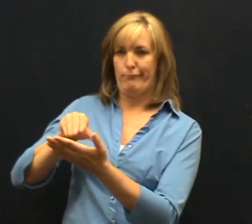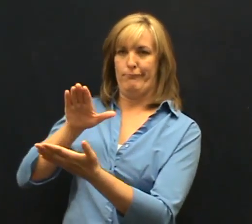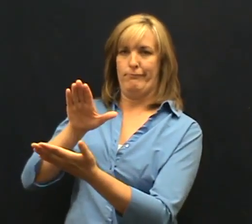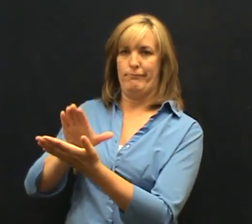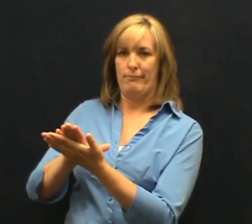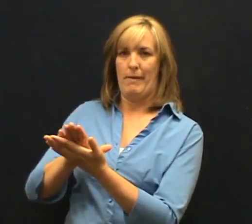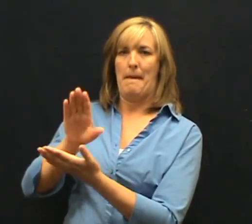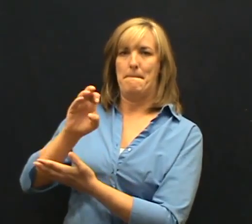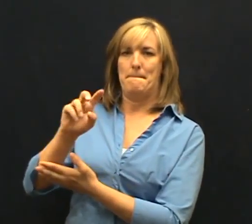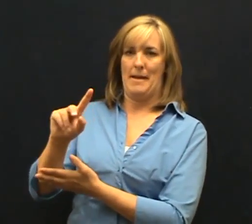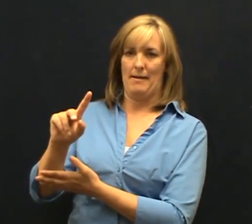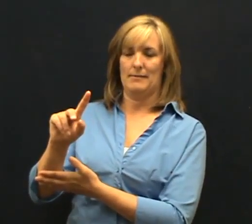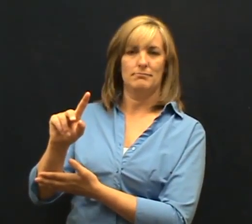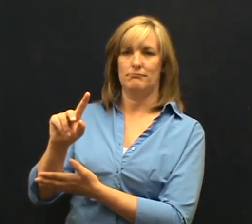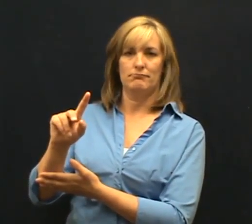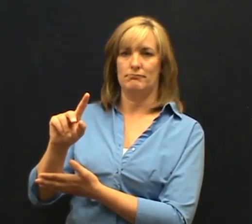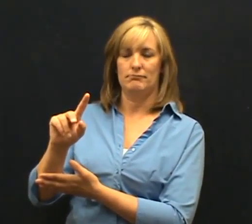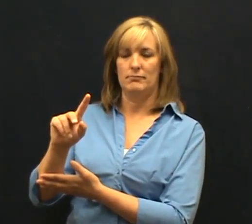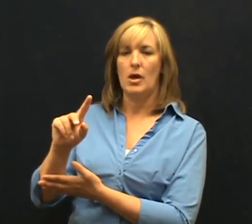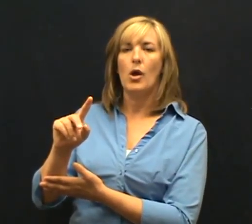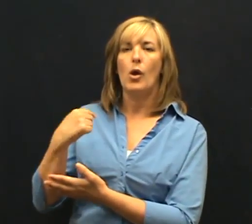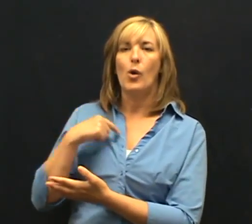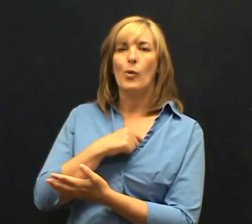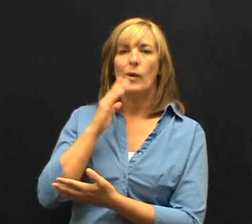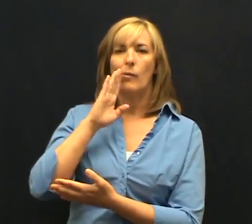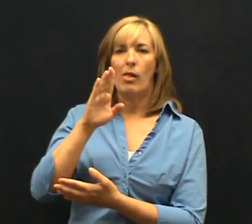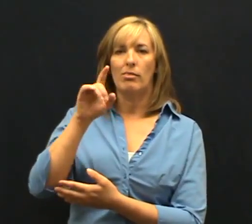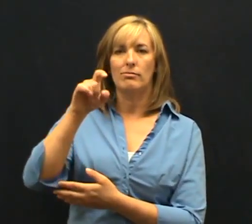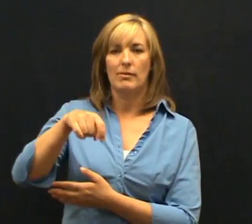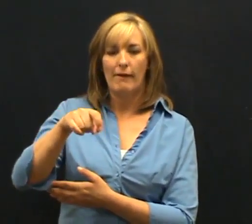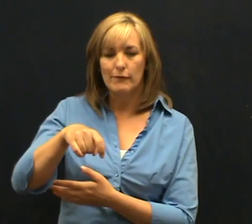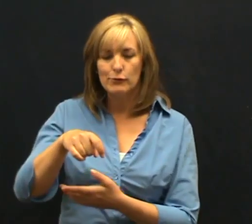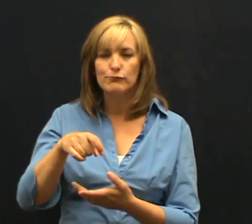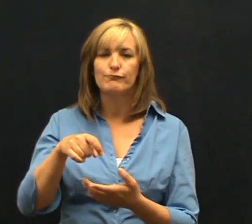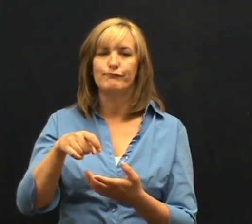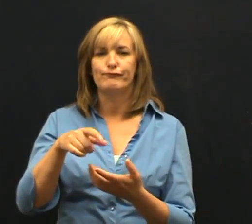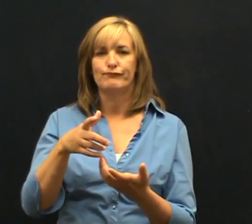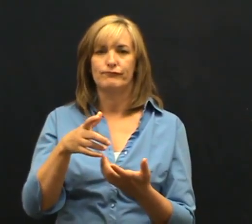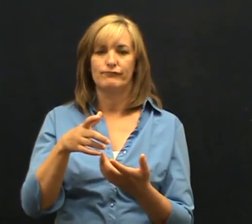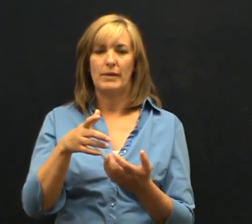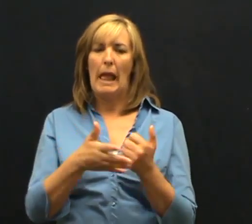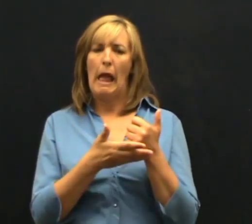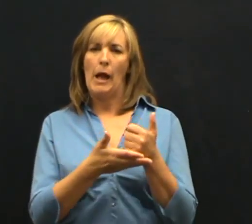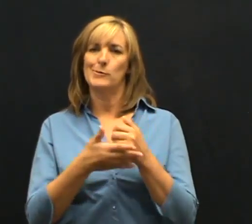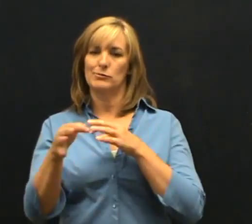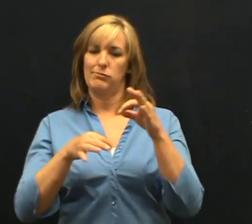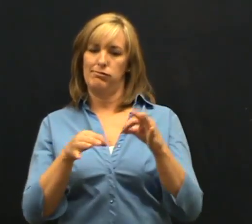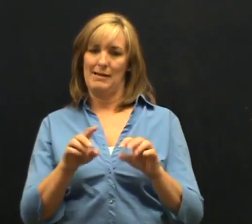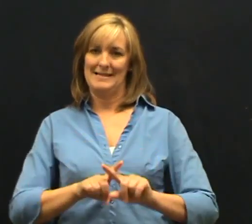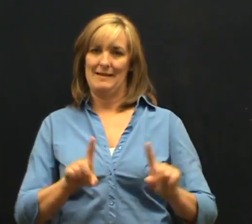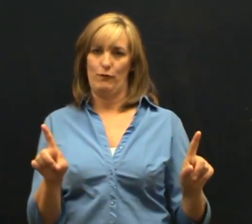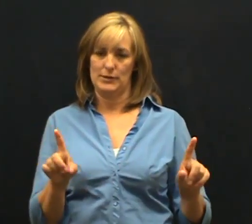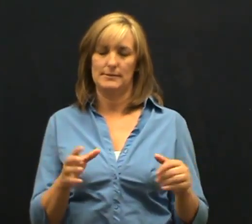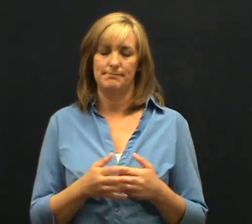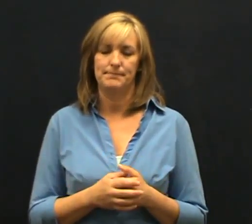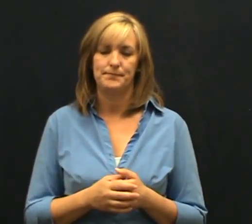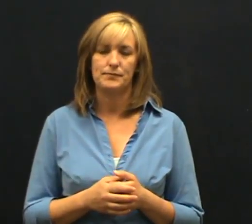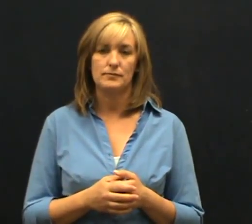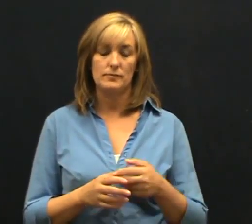hadn't recorded them yet, and so we will have to, that will help us account for part of the difference. Number two, identify the